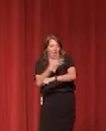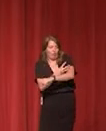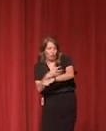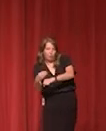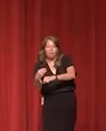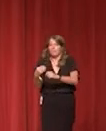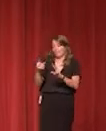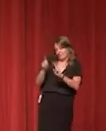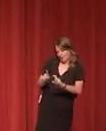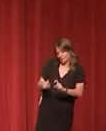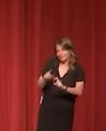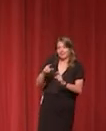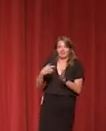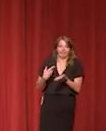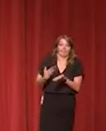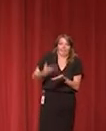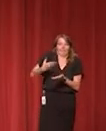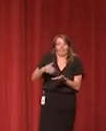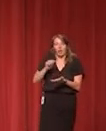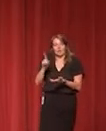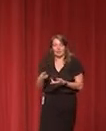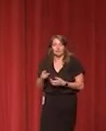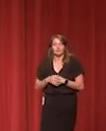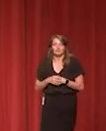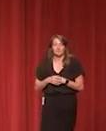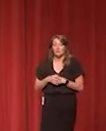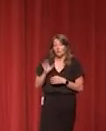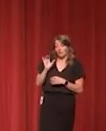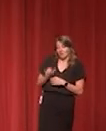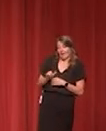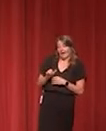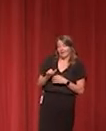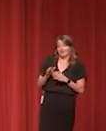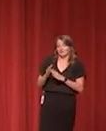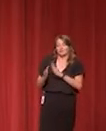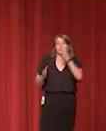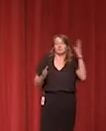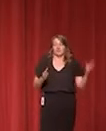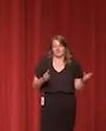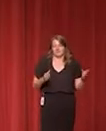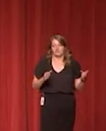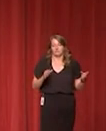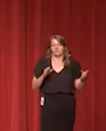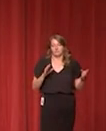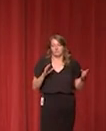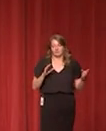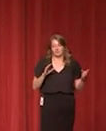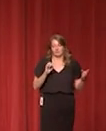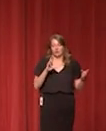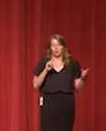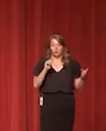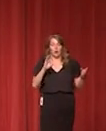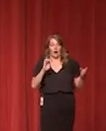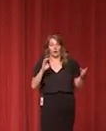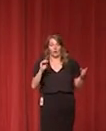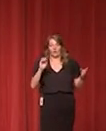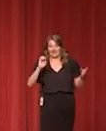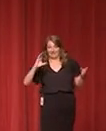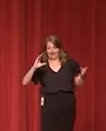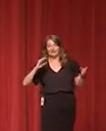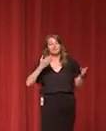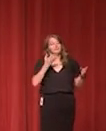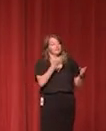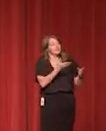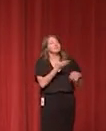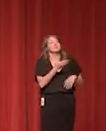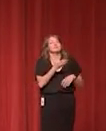to that breakthrough research. Direct education, the research education component is led by Dr. Barb Benlin, and they're training the next generation